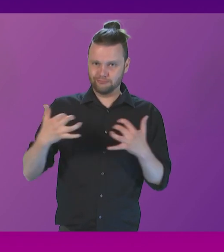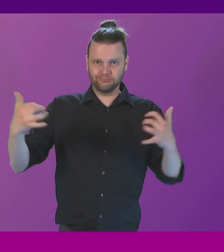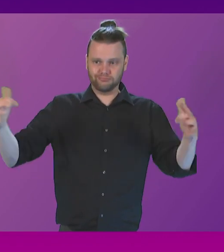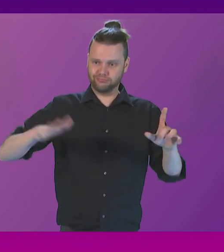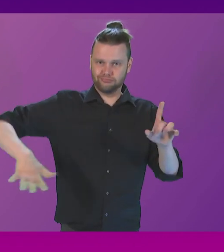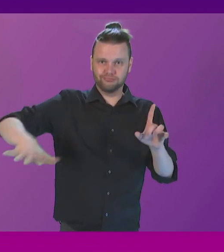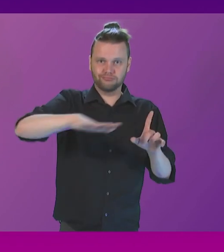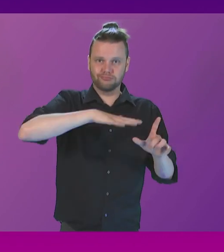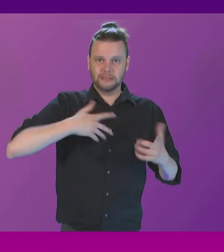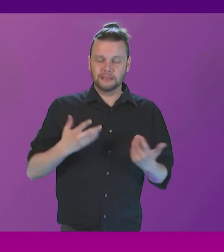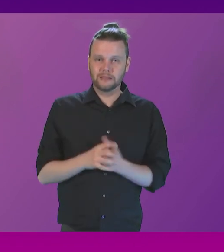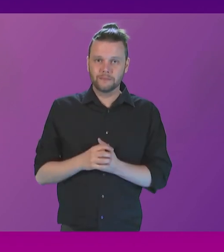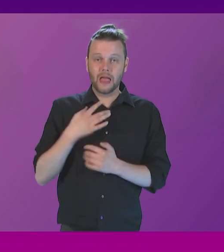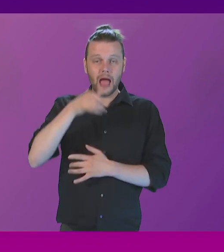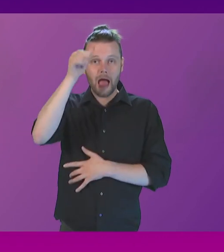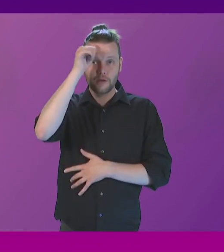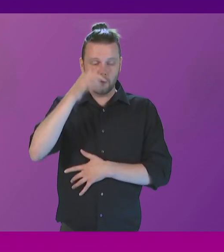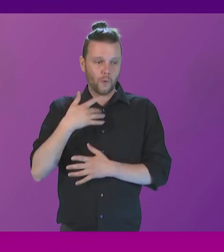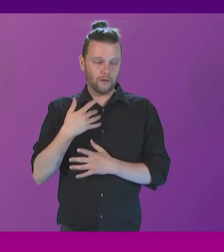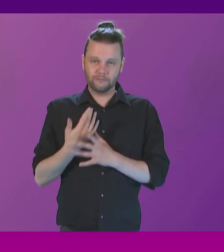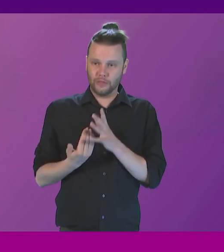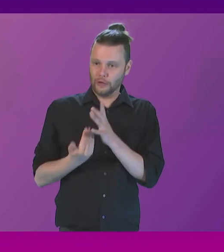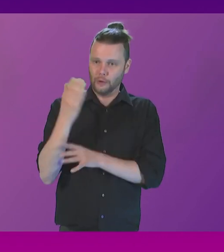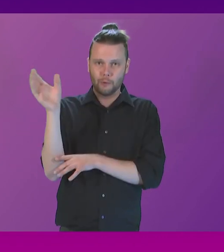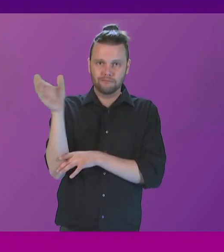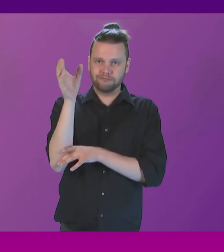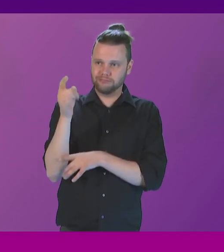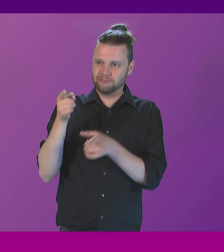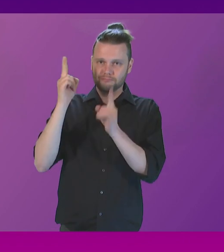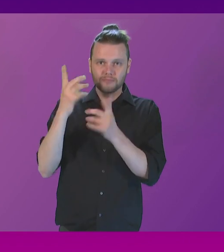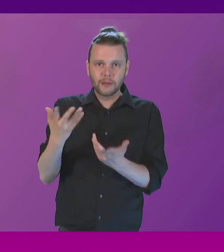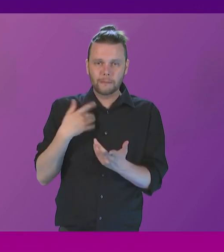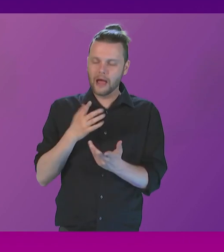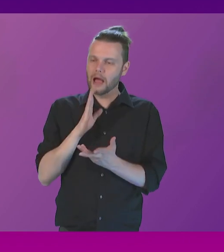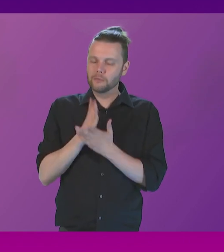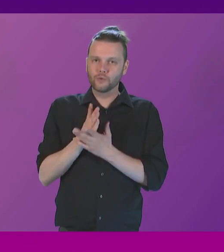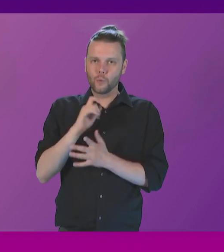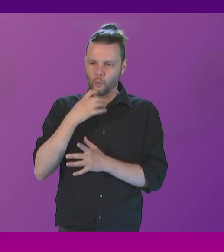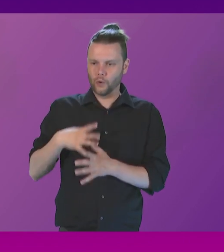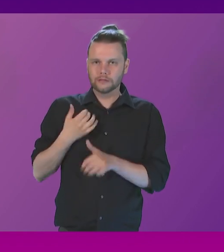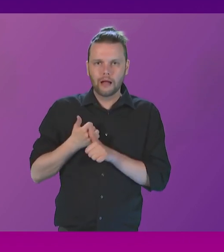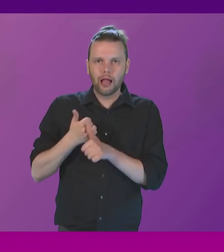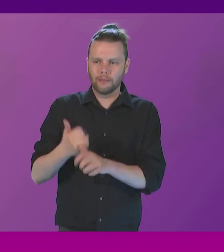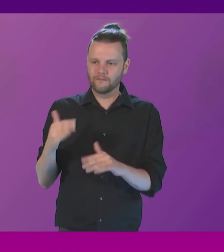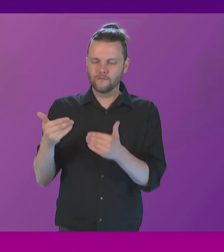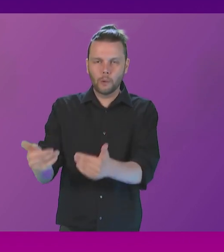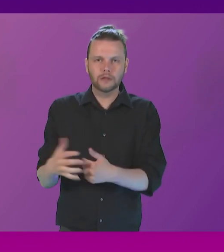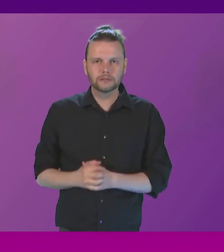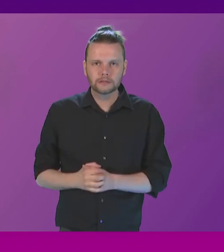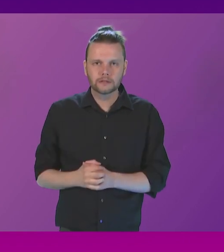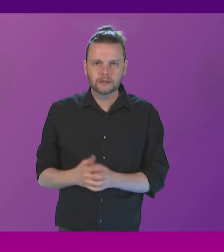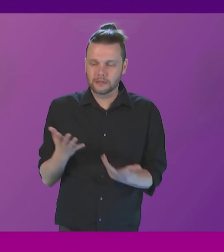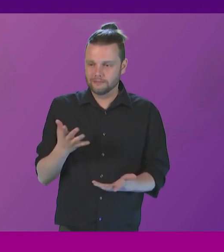And, you know, I know the minister's new and post, but I'm sure she will want to try and help people move forward because, of course,